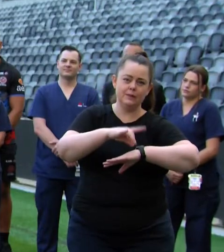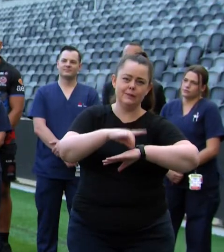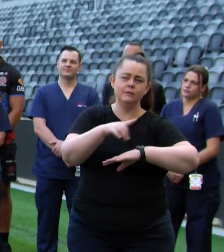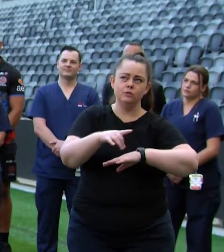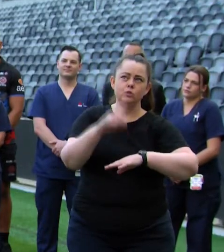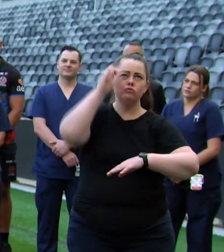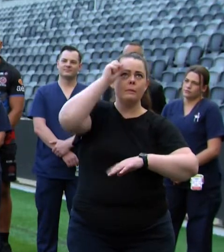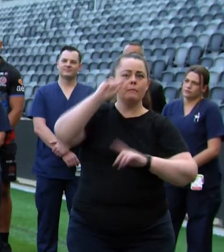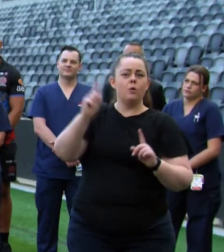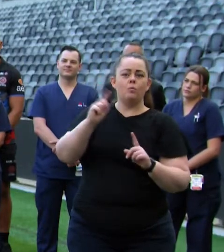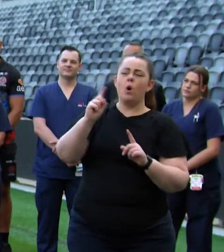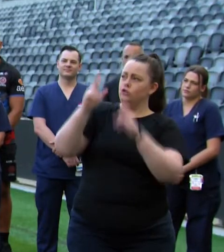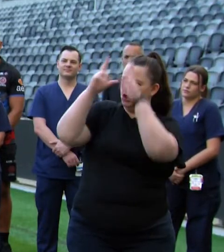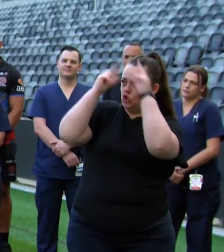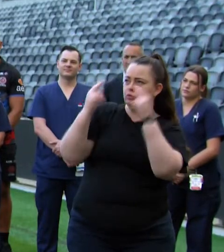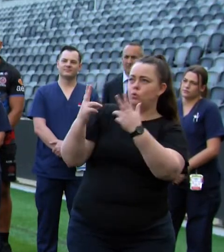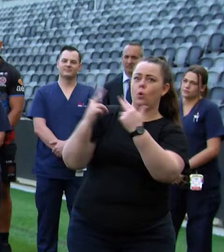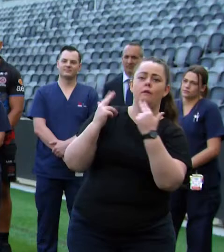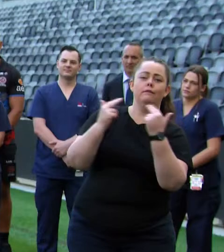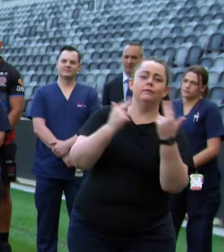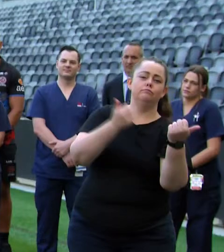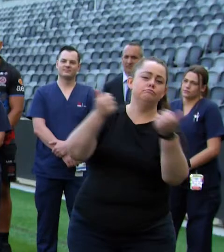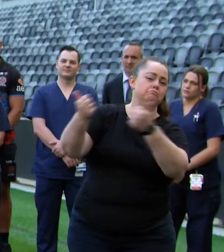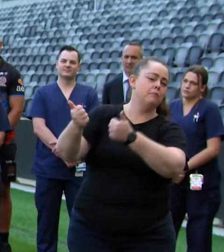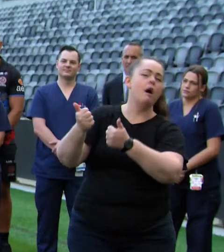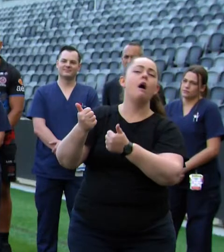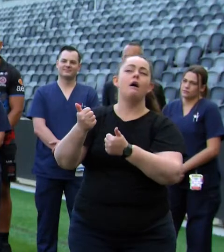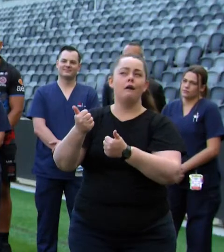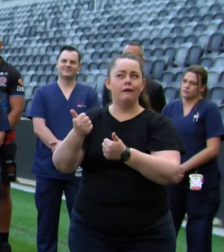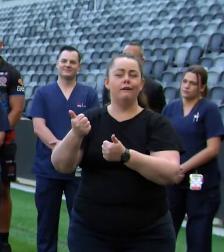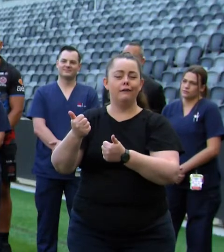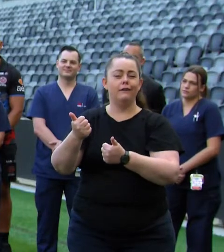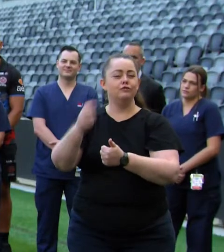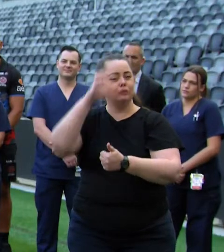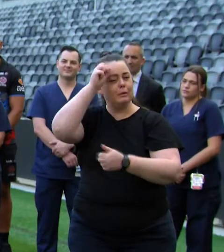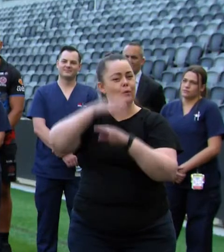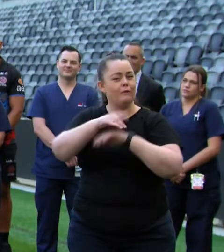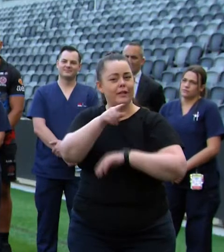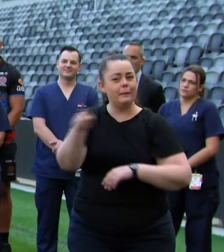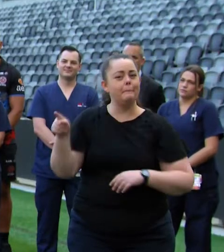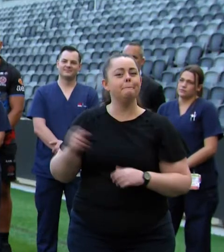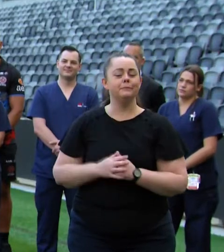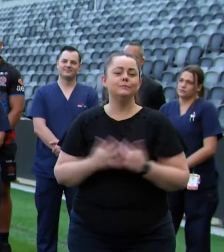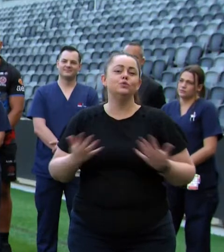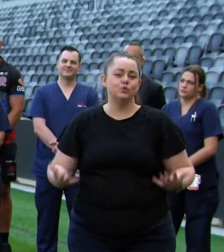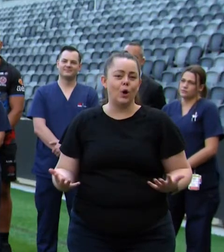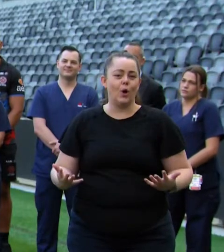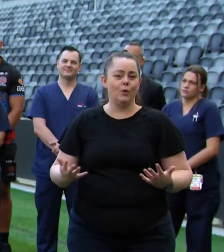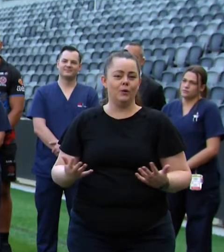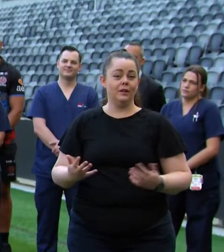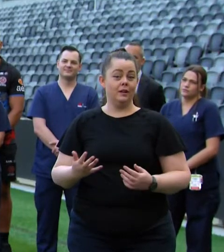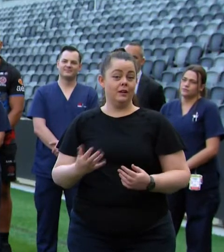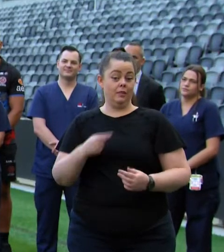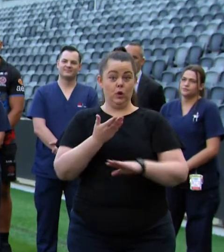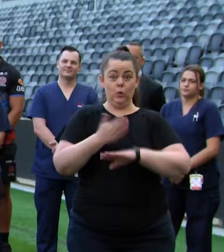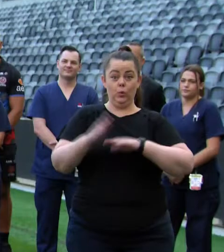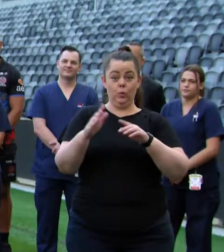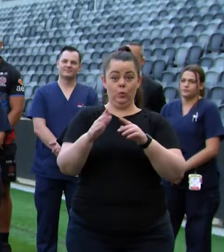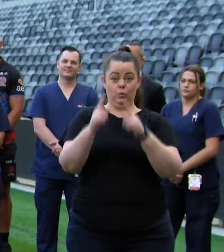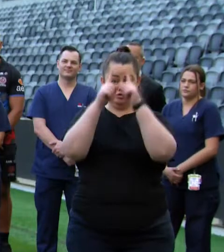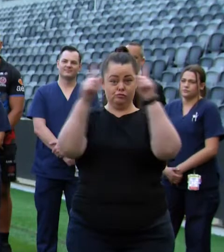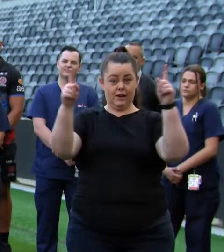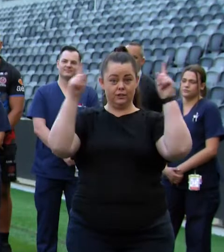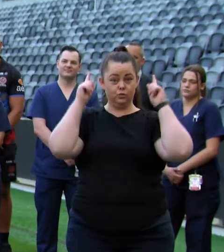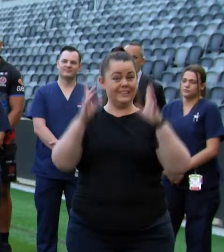nurses. And it's great to see today the enthusiasm, the excitement of our nurse graduates who have started last month in many